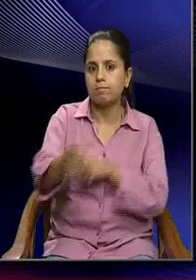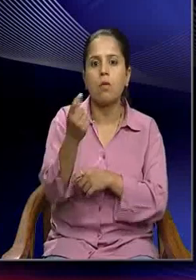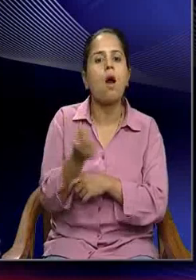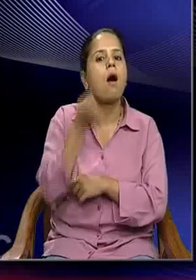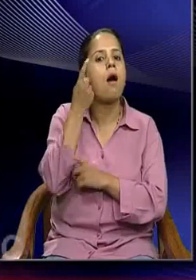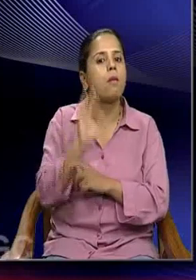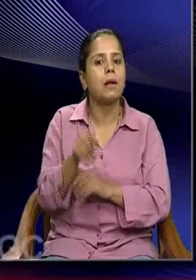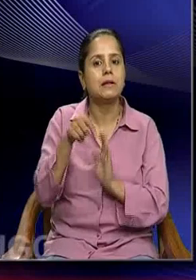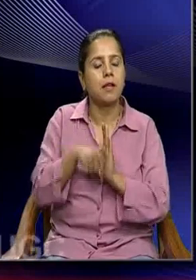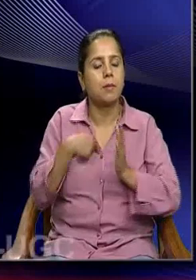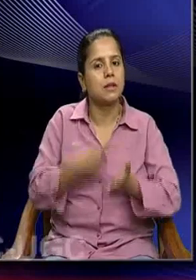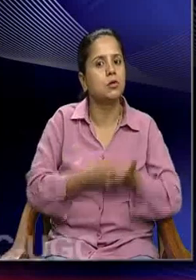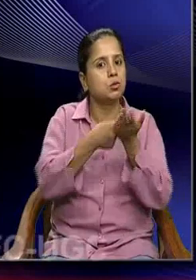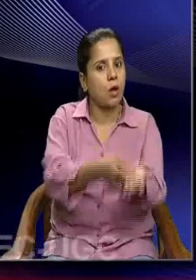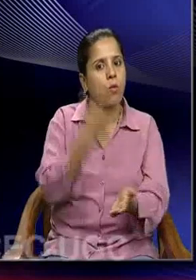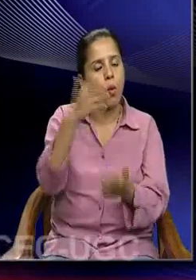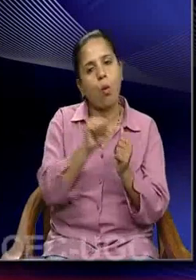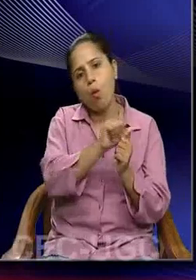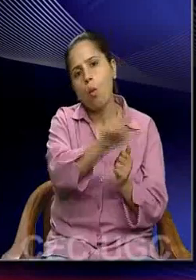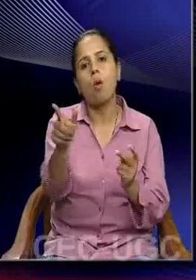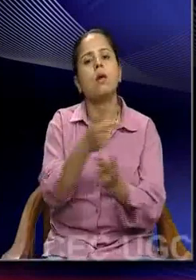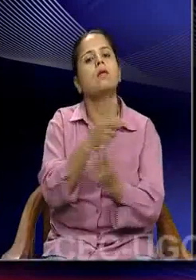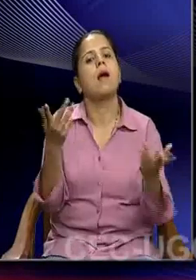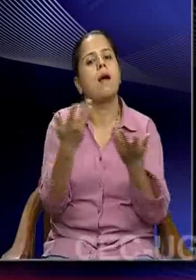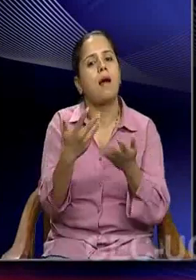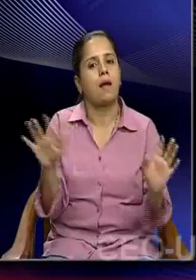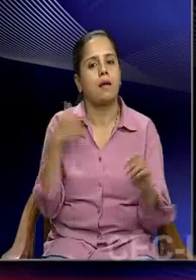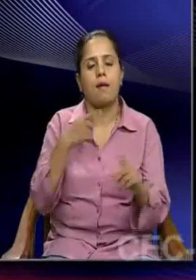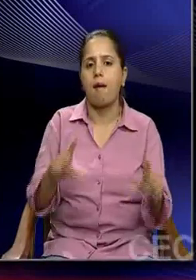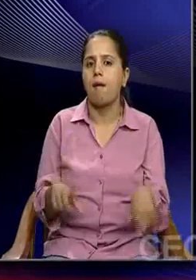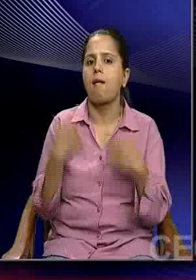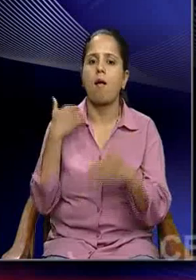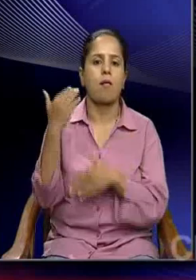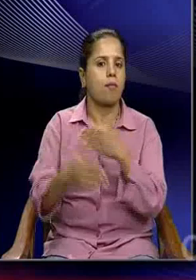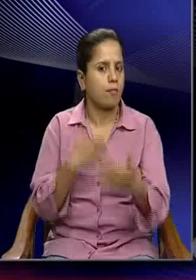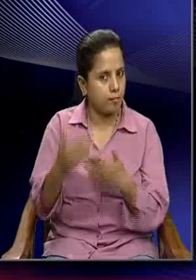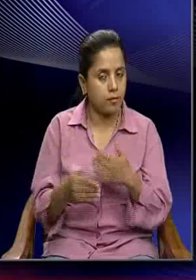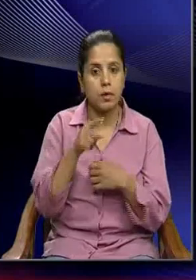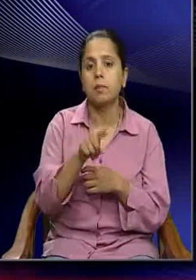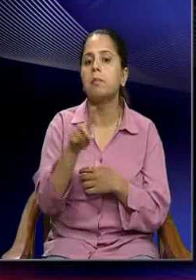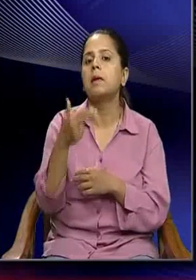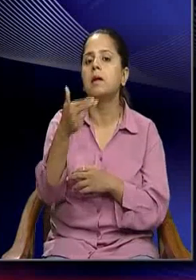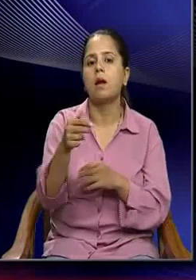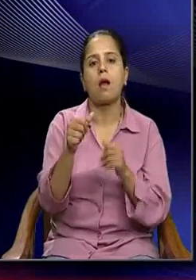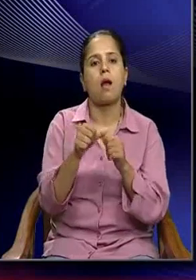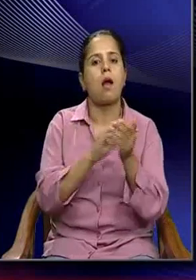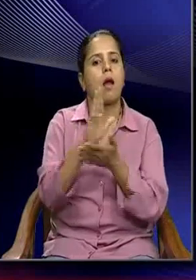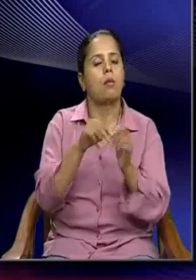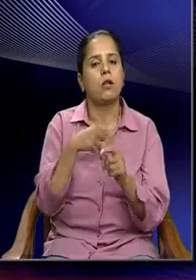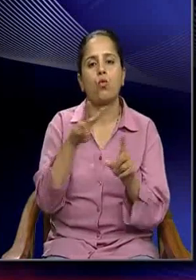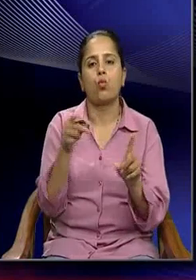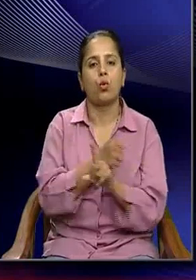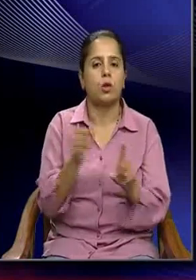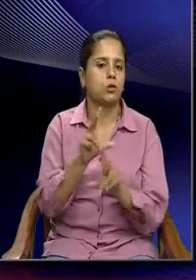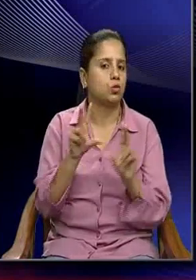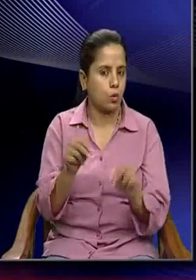a deep respect for all forms of life, and that is known as ahimsa or